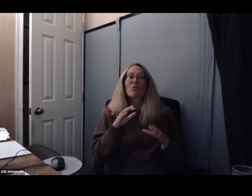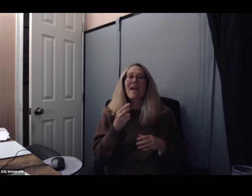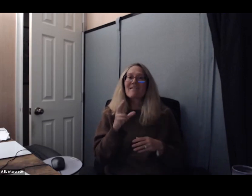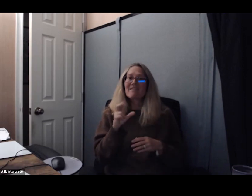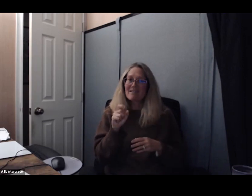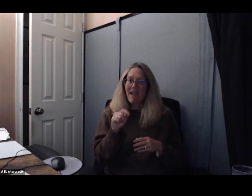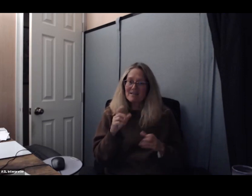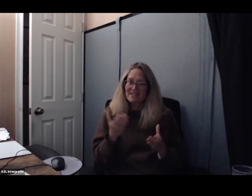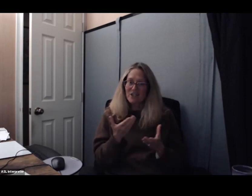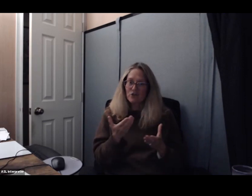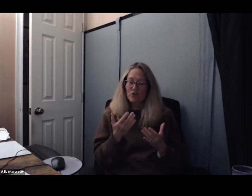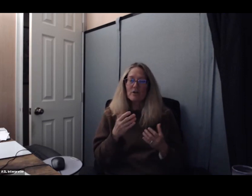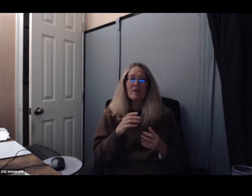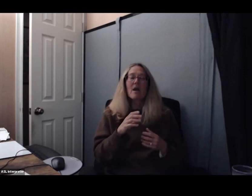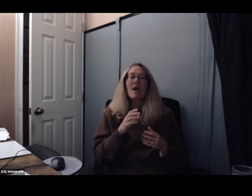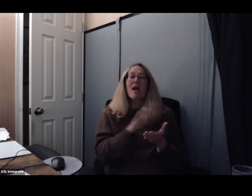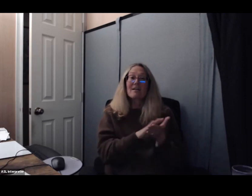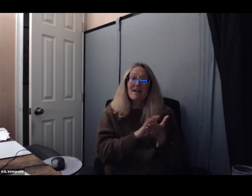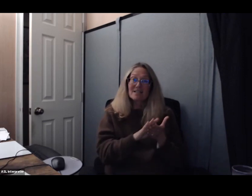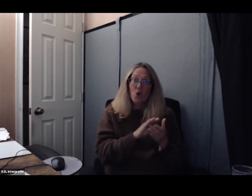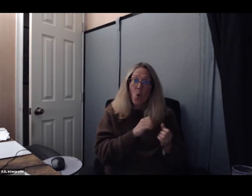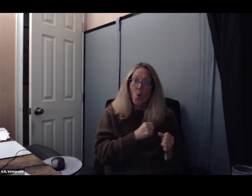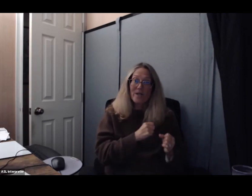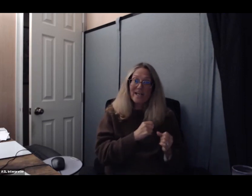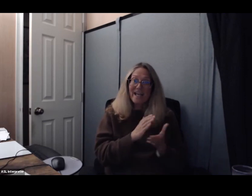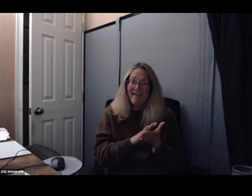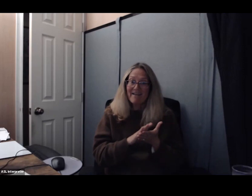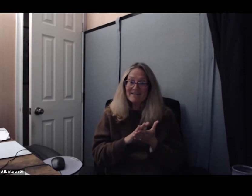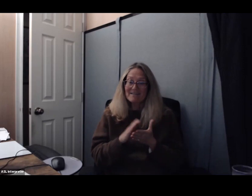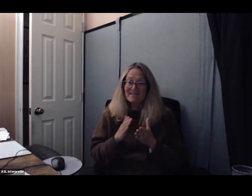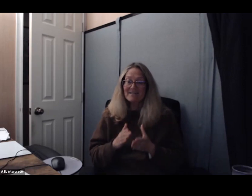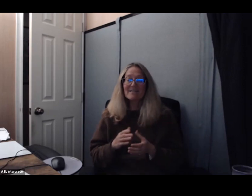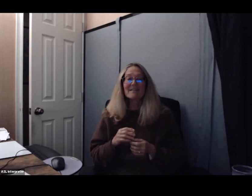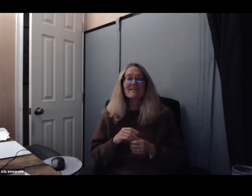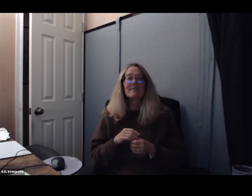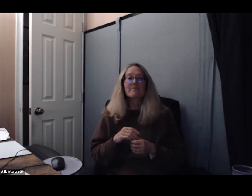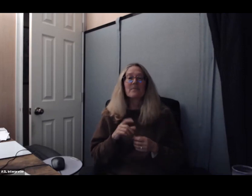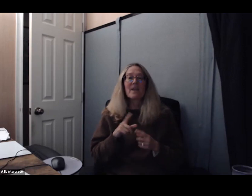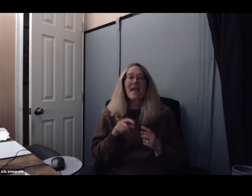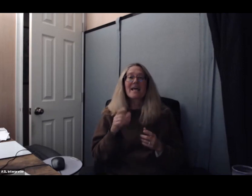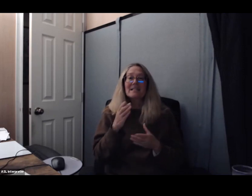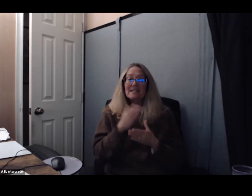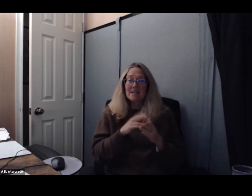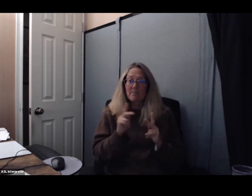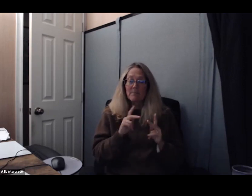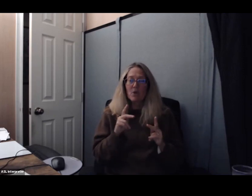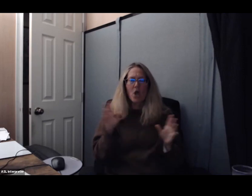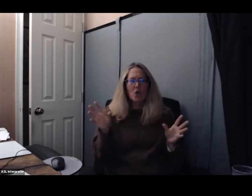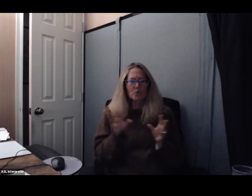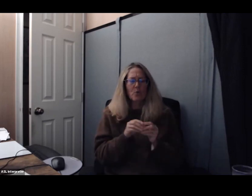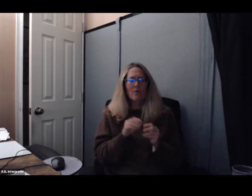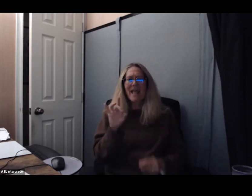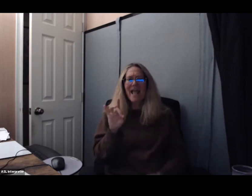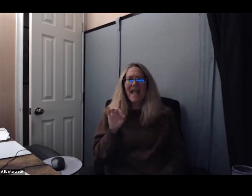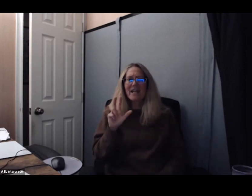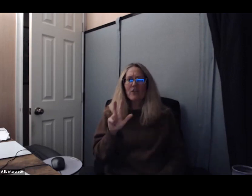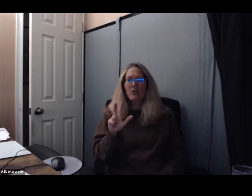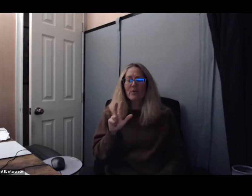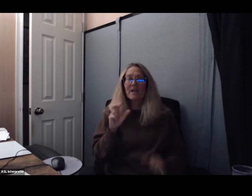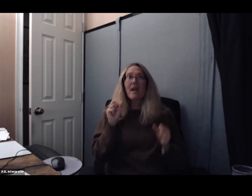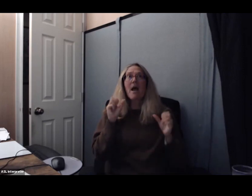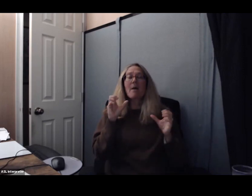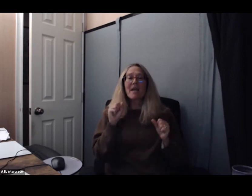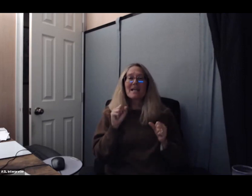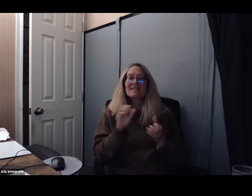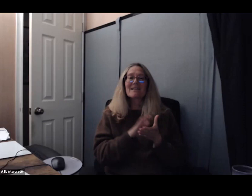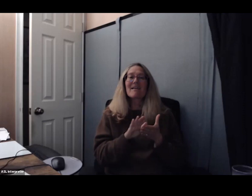room today. We have our custodians, and we have just a fraction of them here today with us. We have a total of 83 amazing